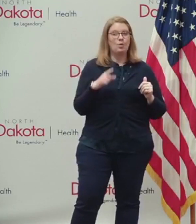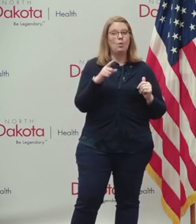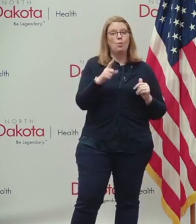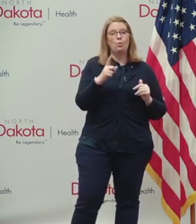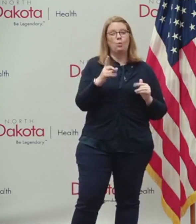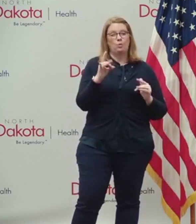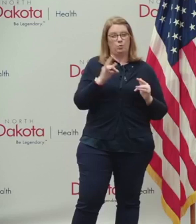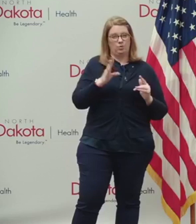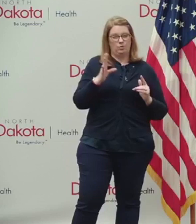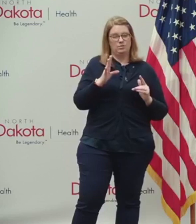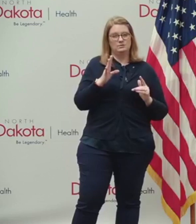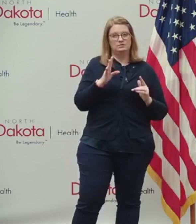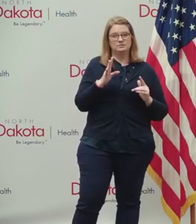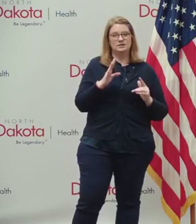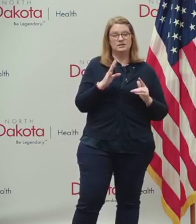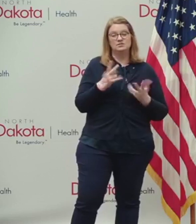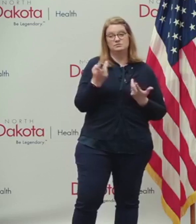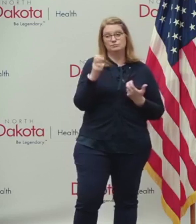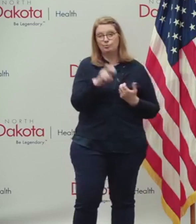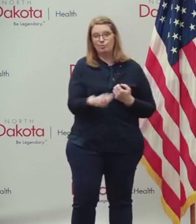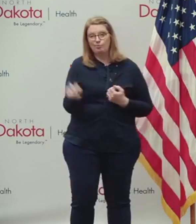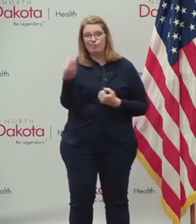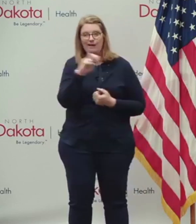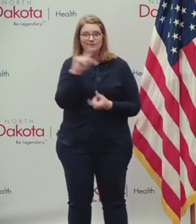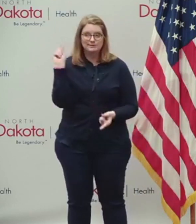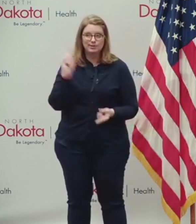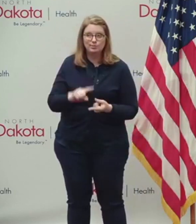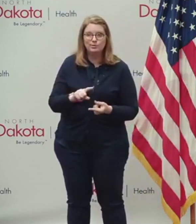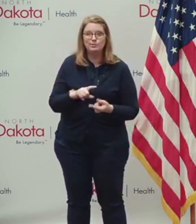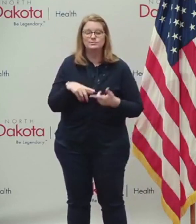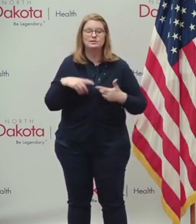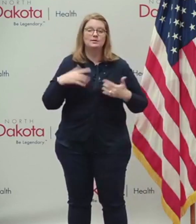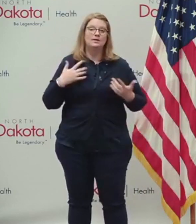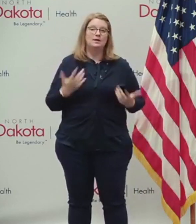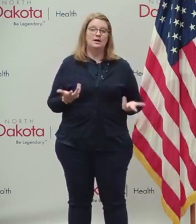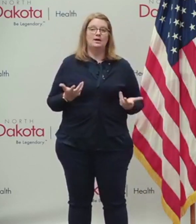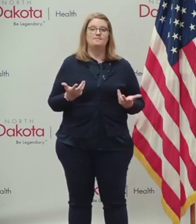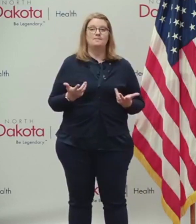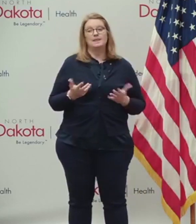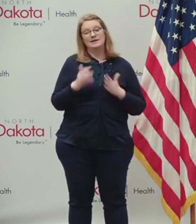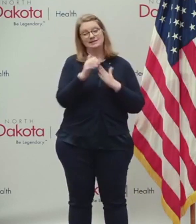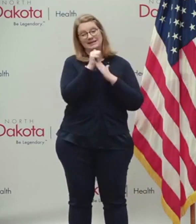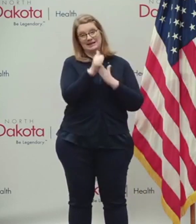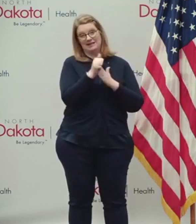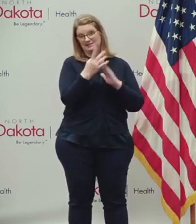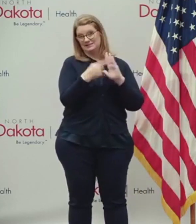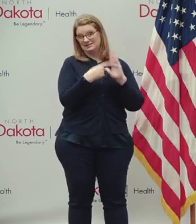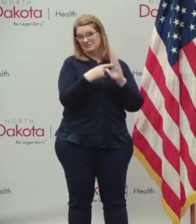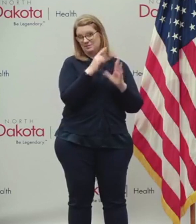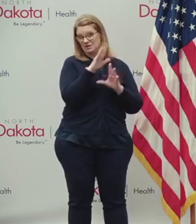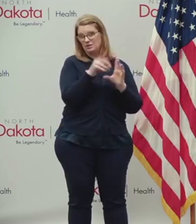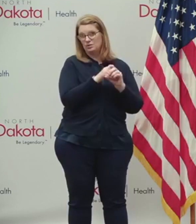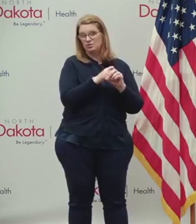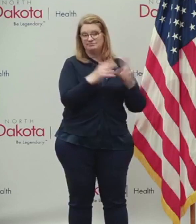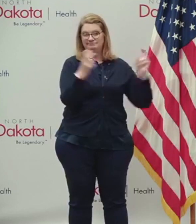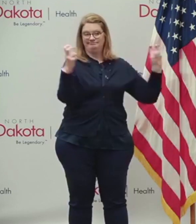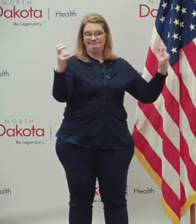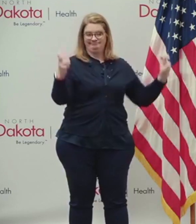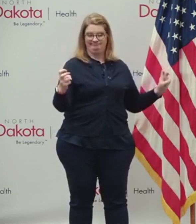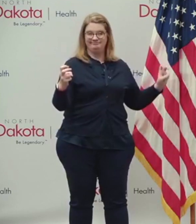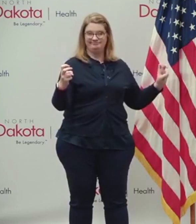hard hit as travel has been reduced and as guidelines sometimes include for more social distancing